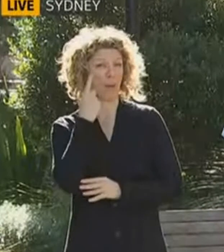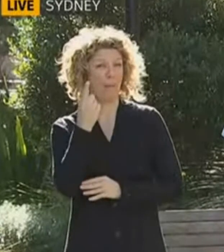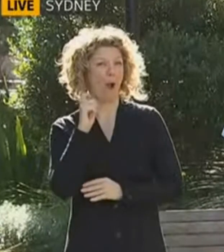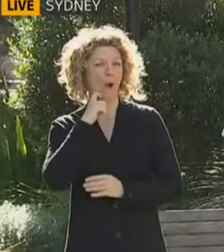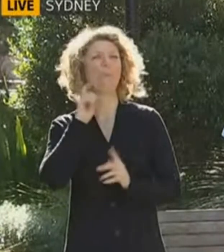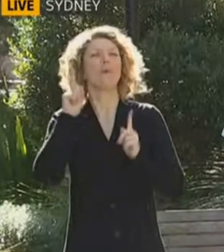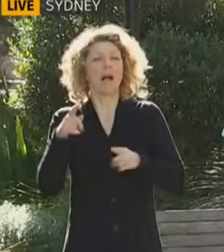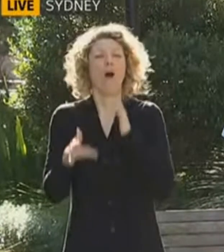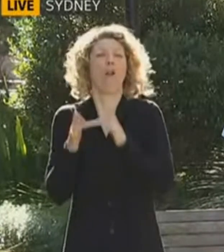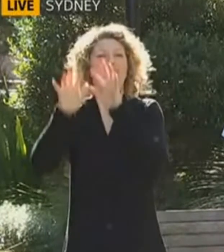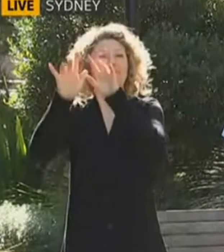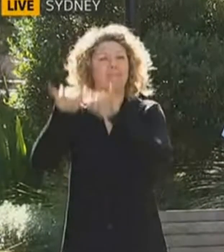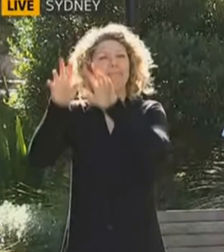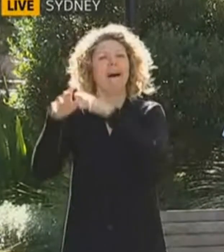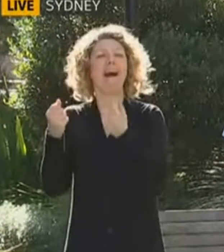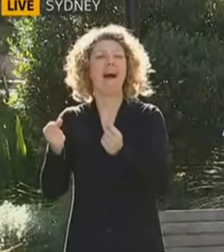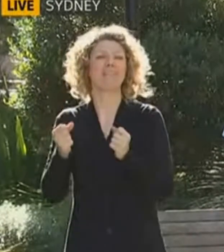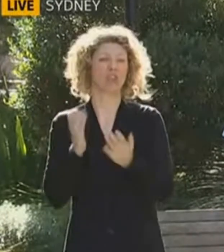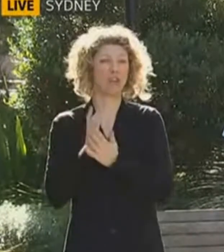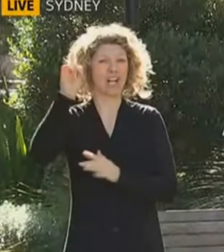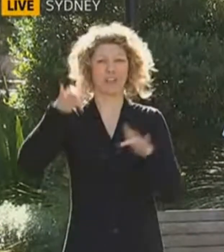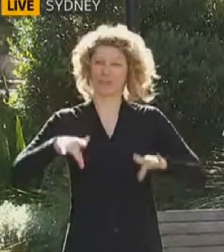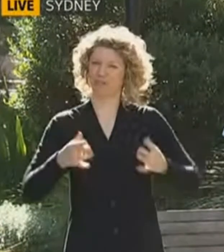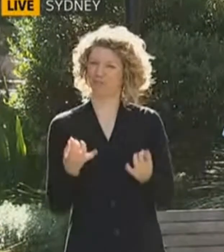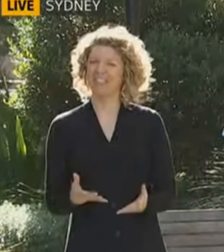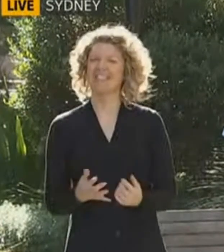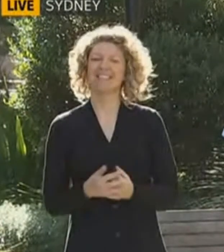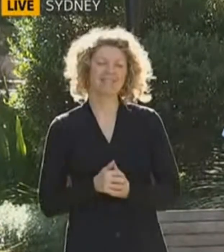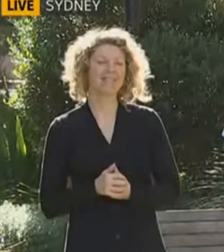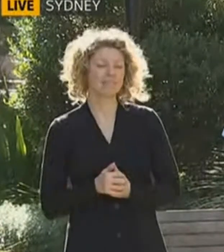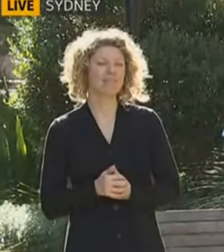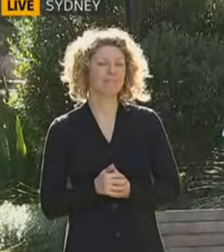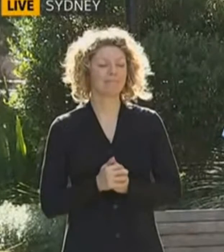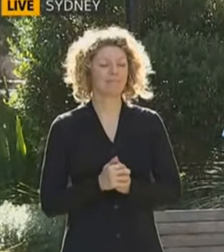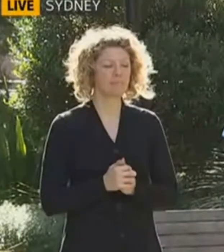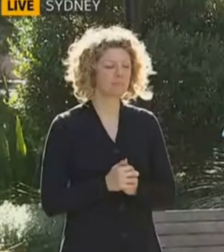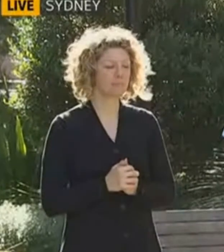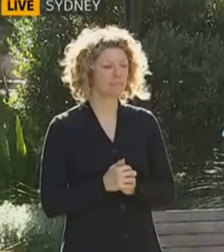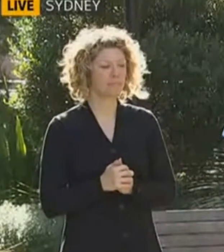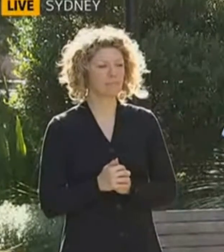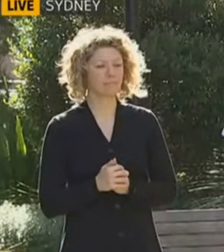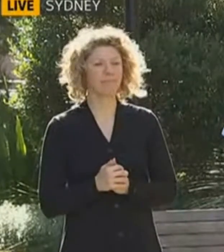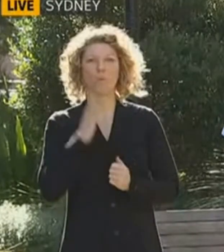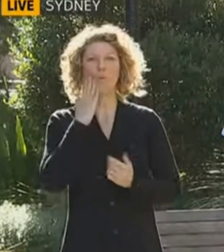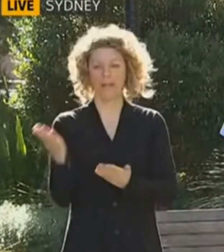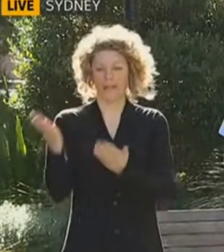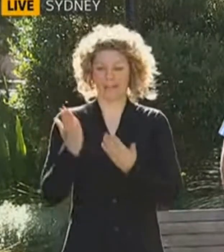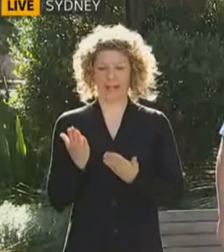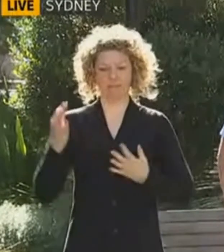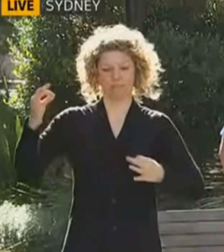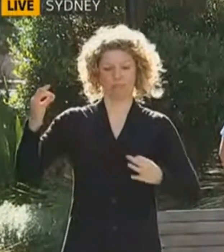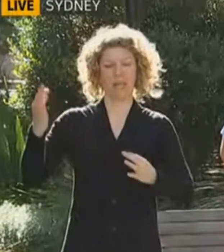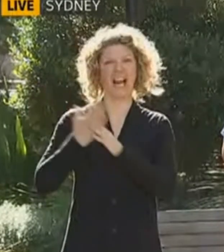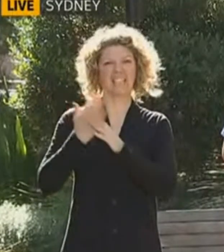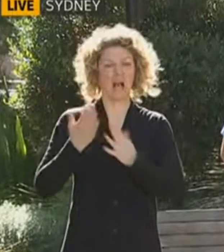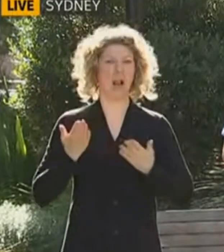to start putting that in place. And we anticipate that will be up and running as soon as possible. Once you have a permit because you're on a border